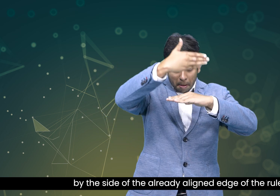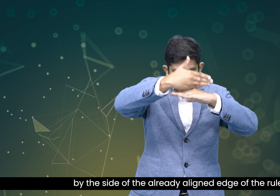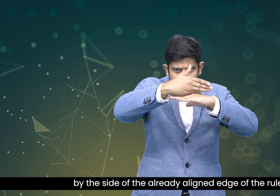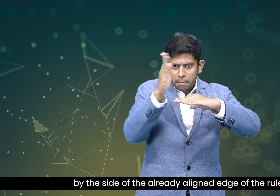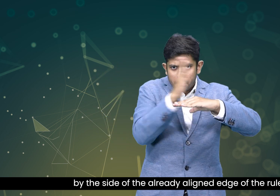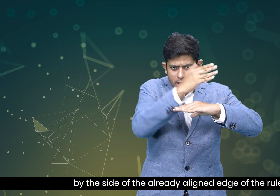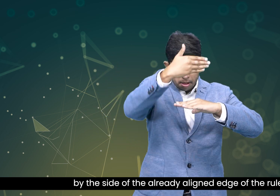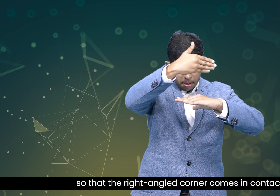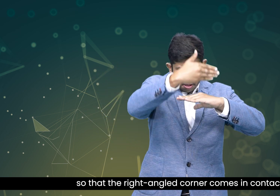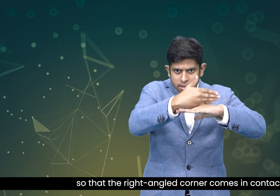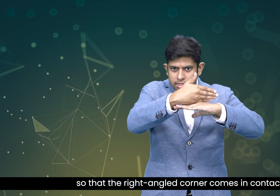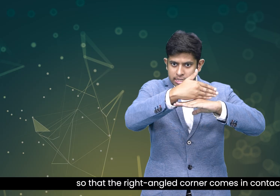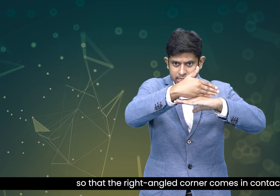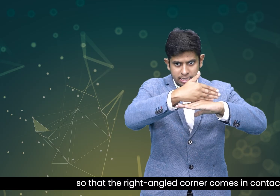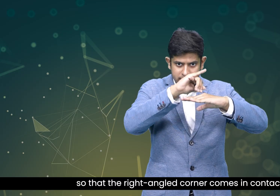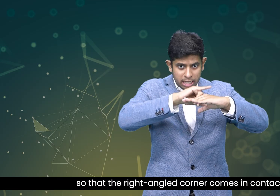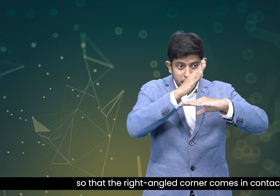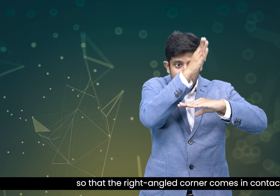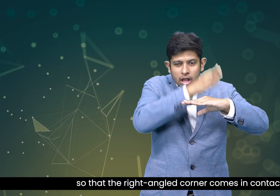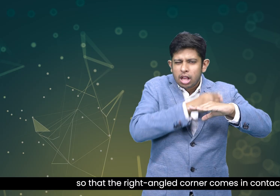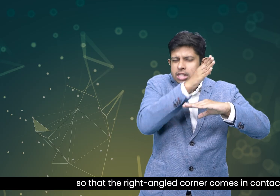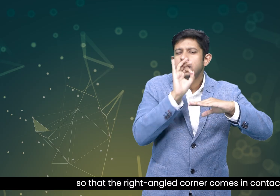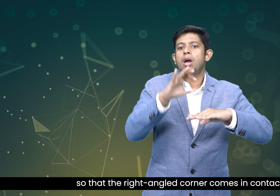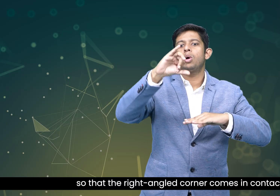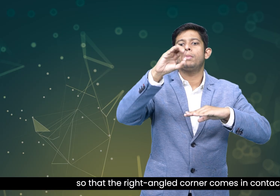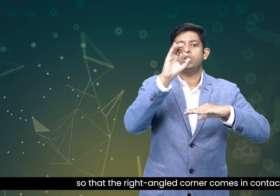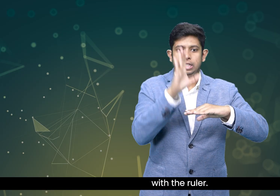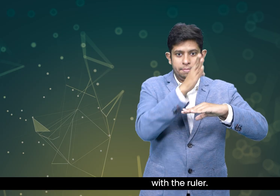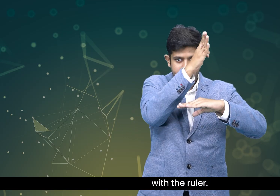ruler so that the right angled corner comes in contact with the ruler.